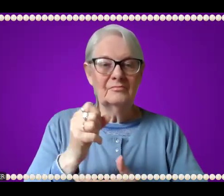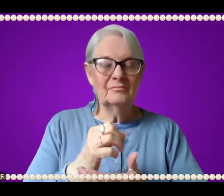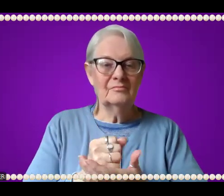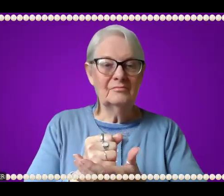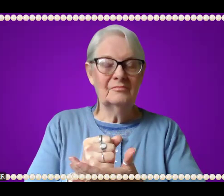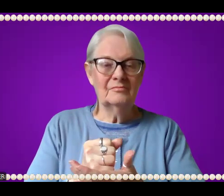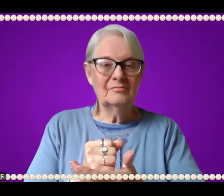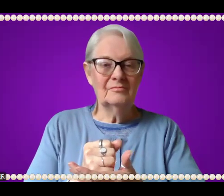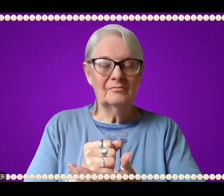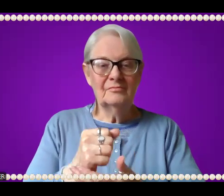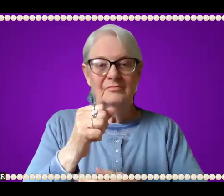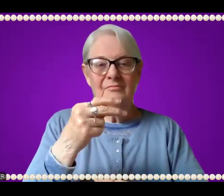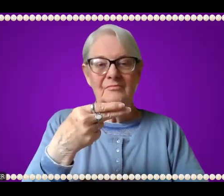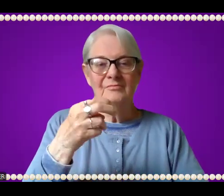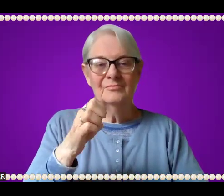Hezekiah trusts God.